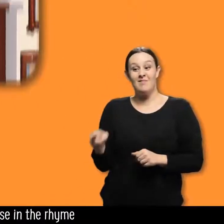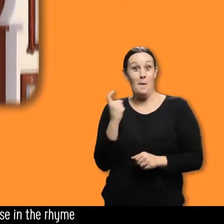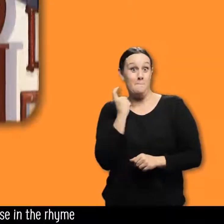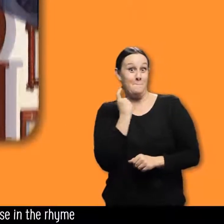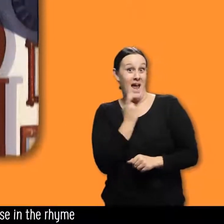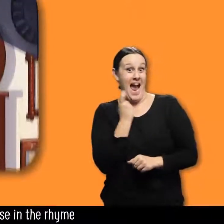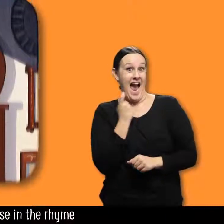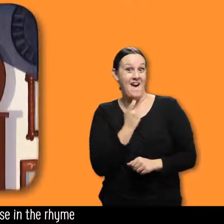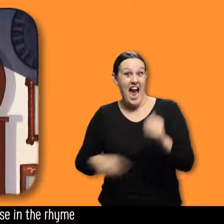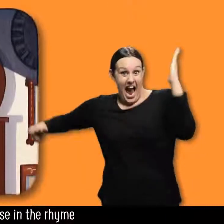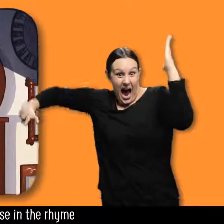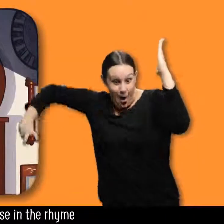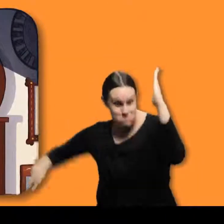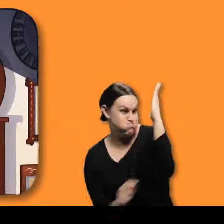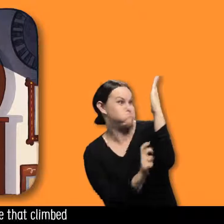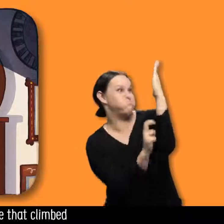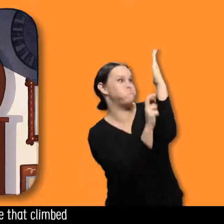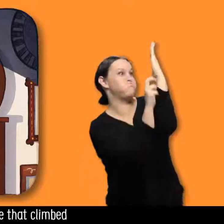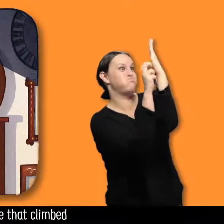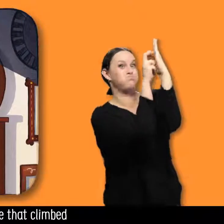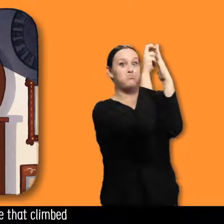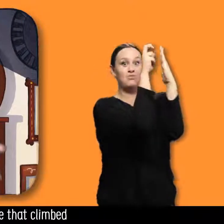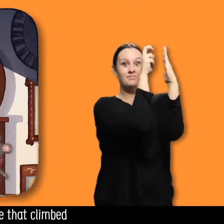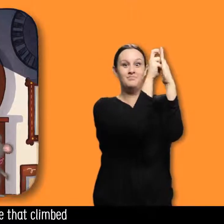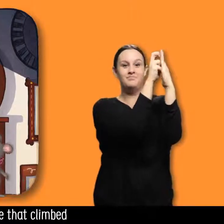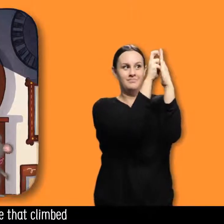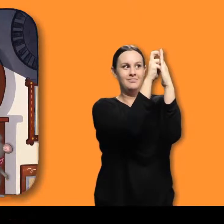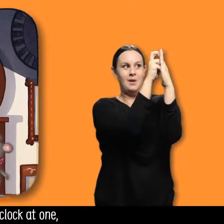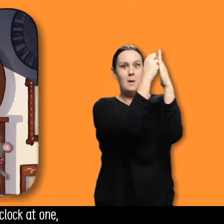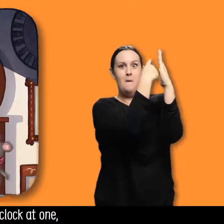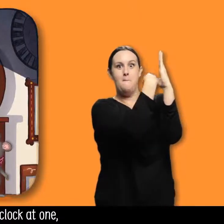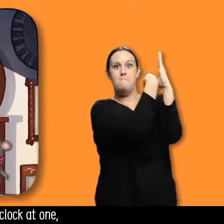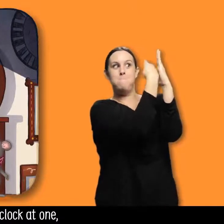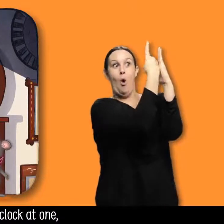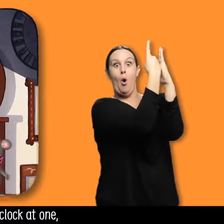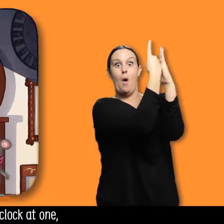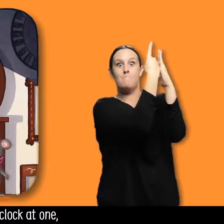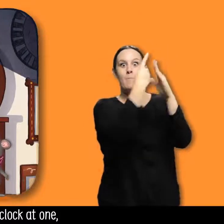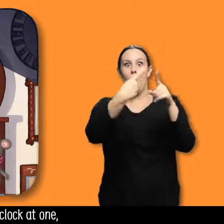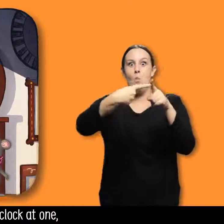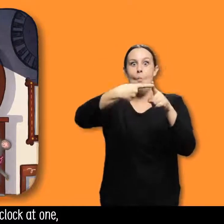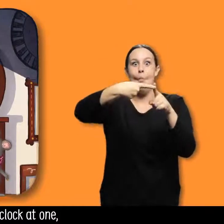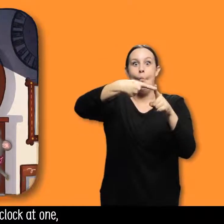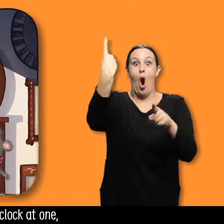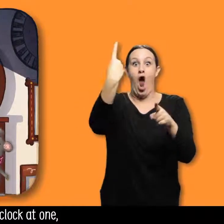the mouse in the rhyme the one that climbed the clock at one